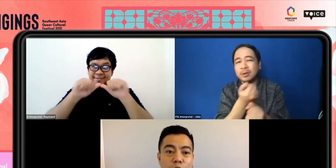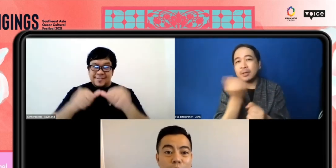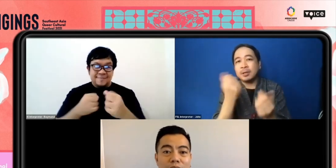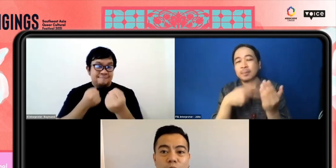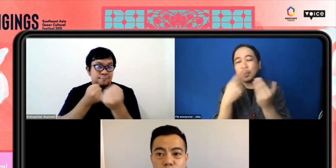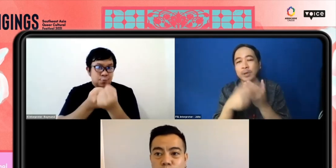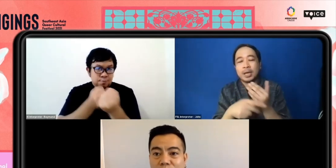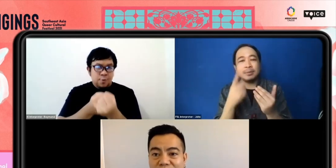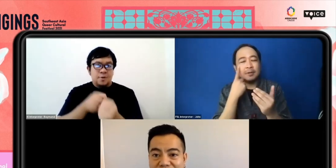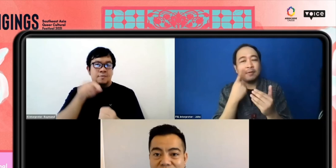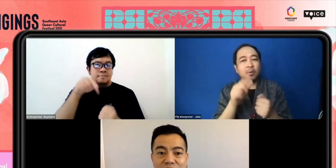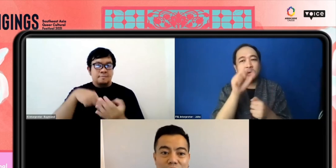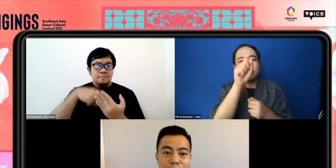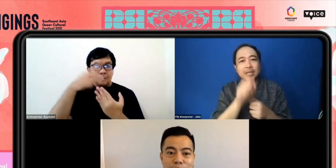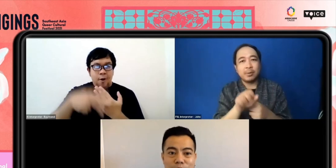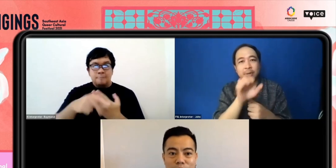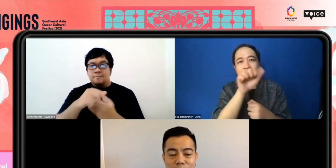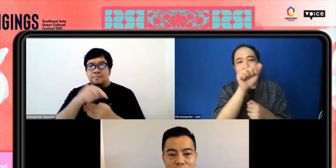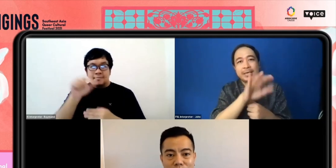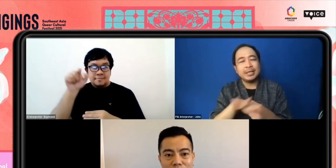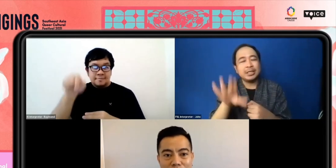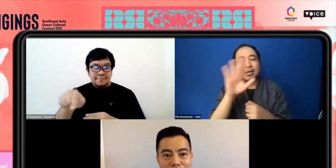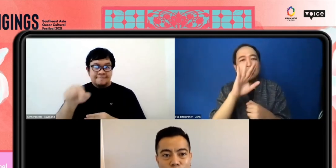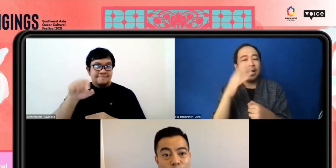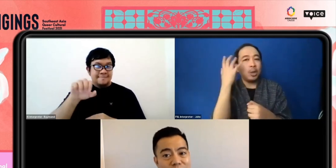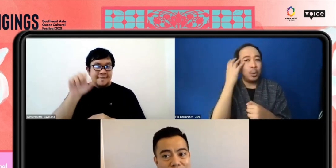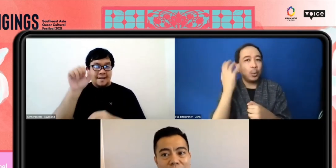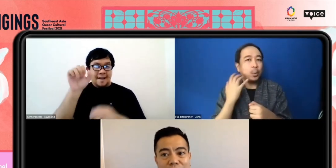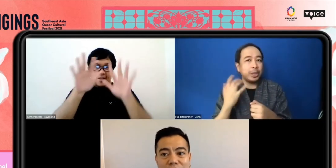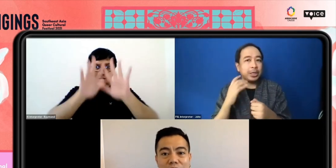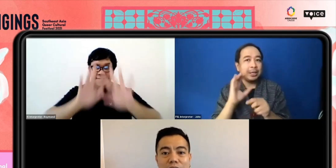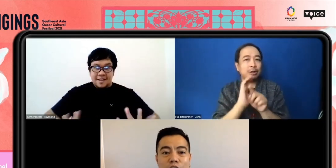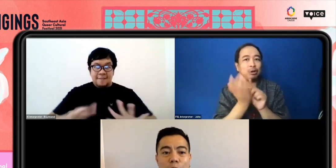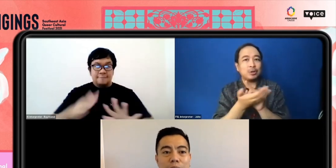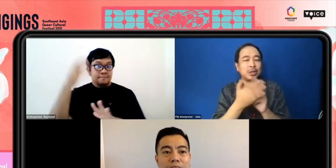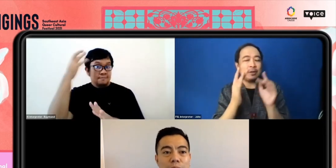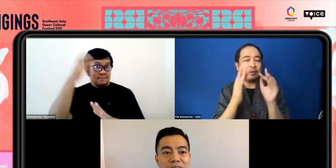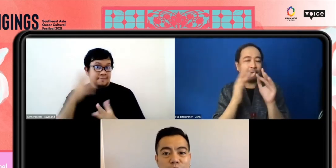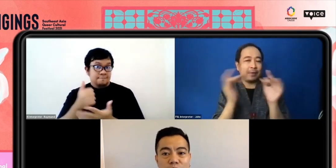Asia Queer Cultural Festival. And once again,